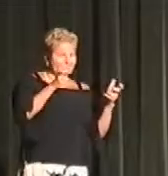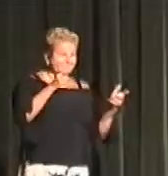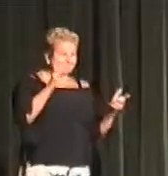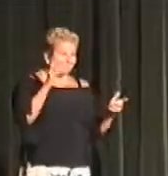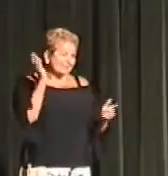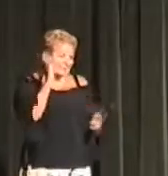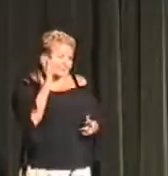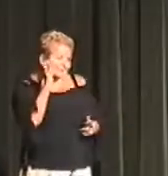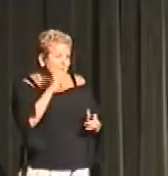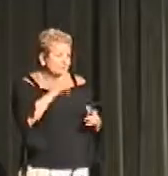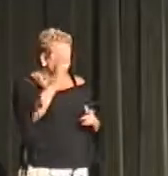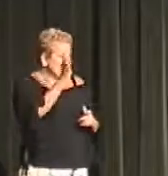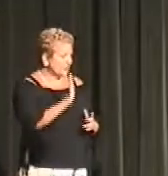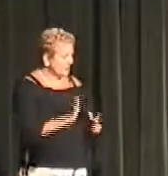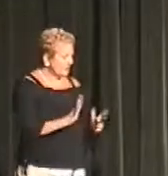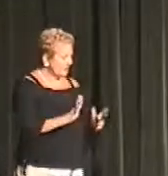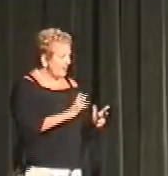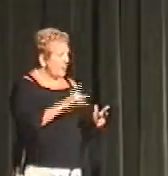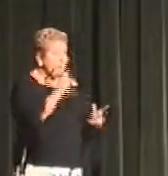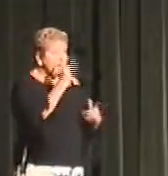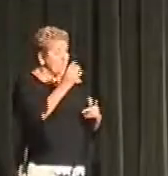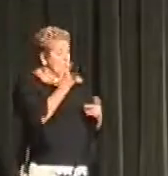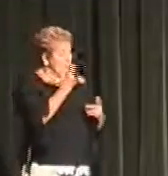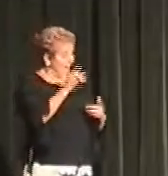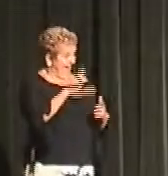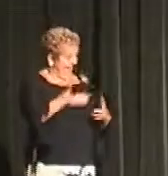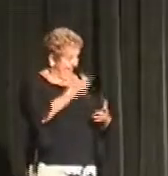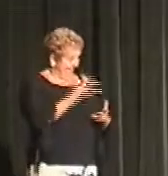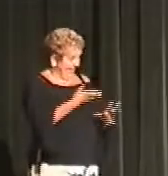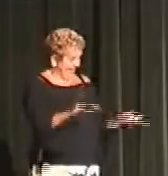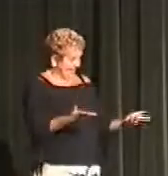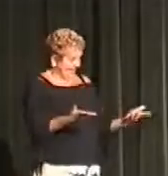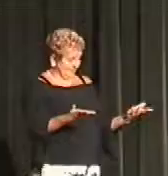Alcoholics Anonymous, which is that we are people who normally would not mix.